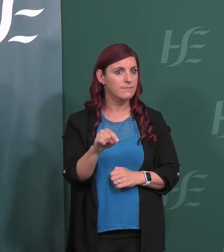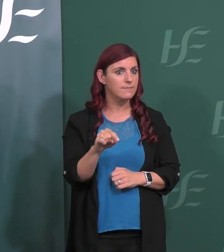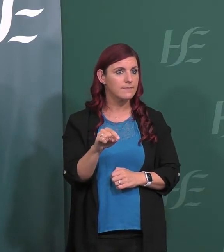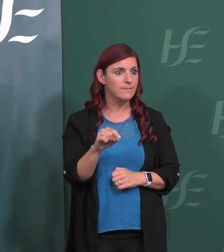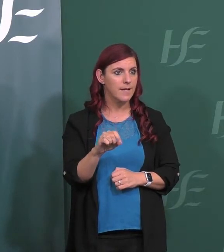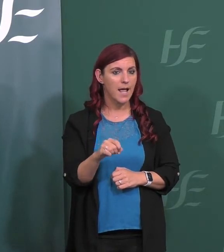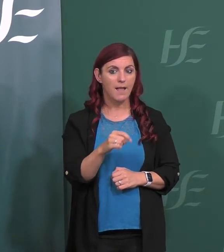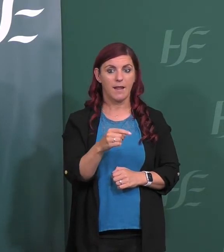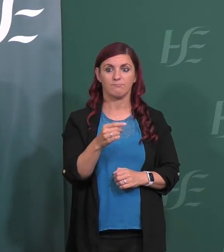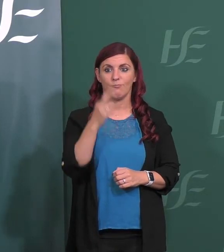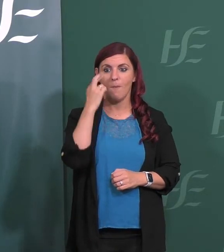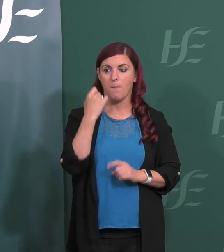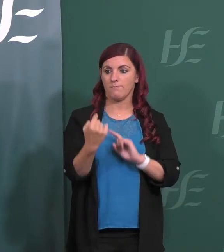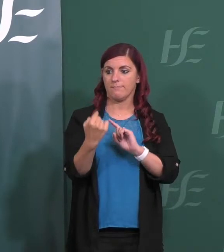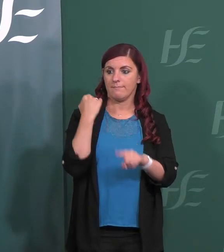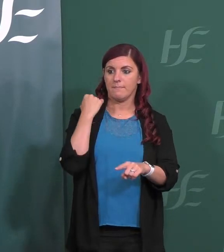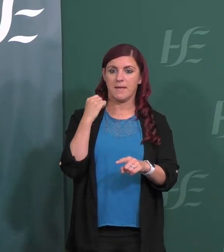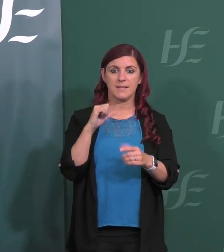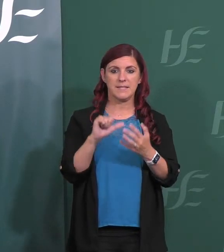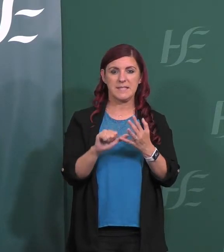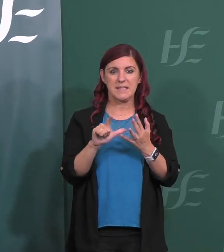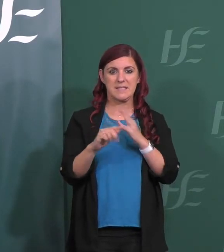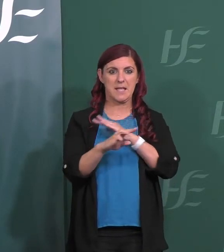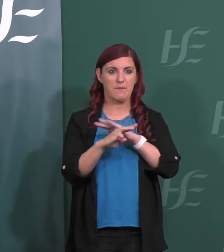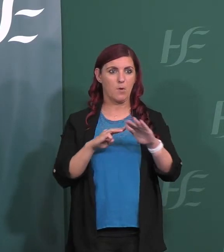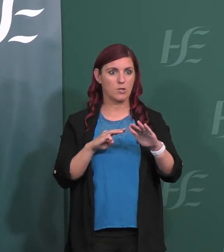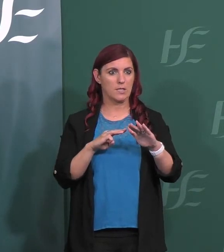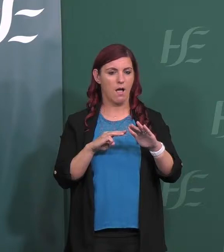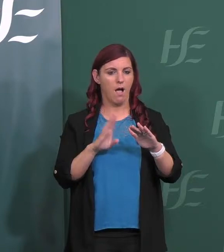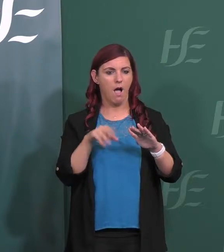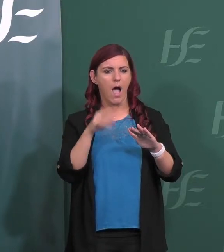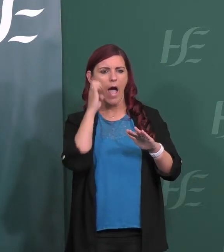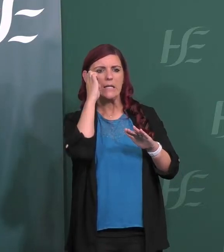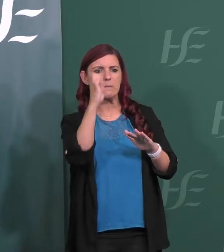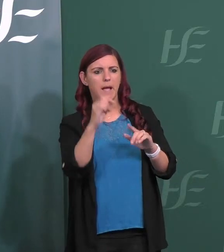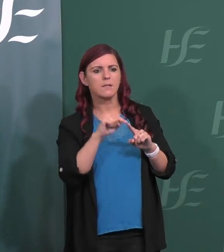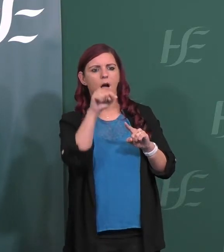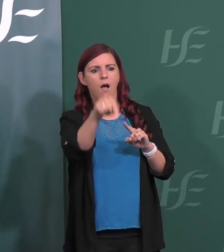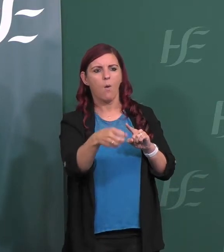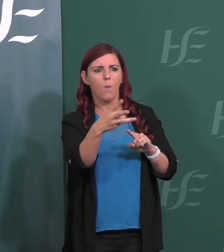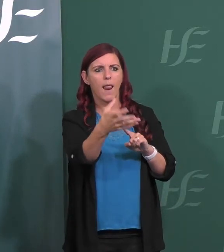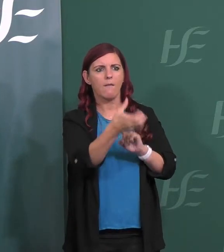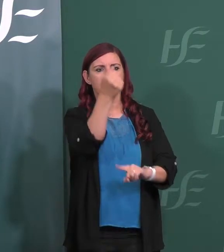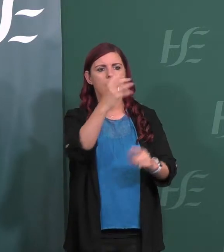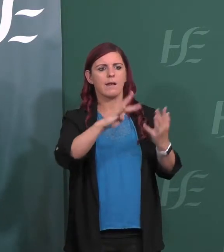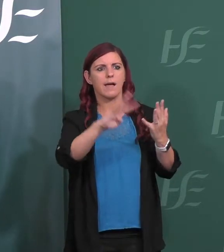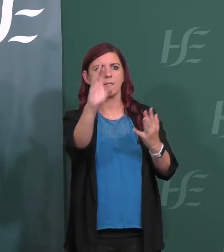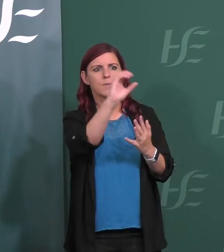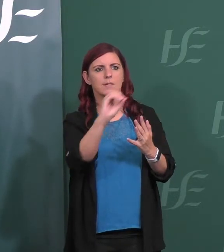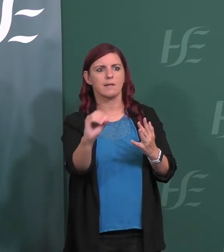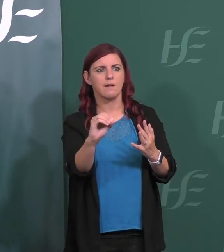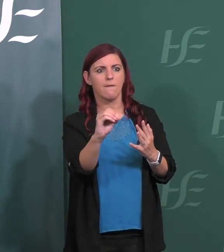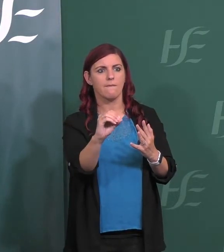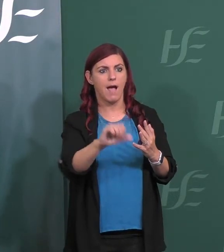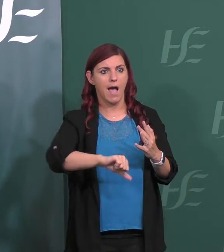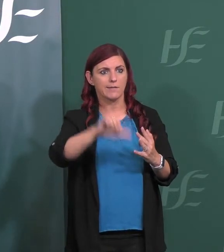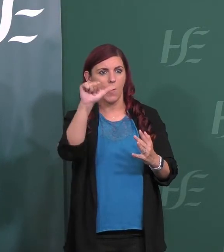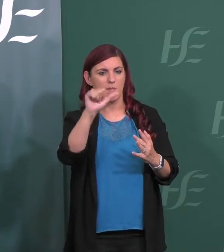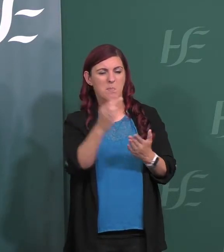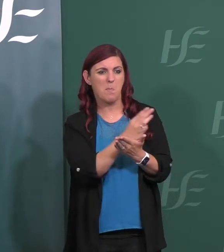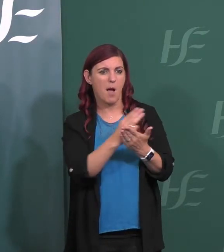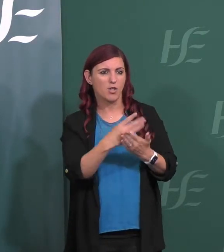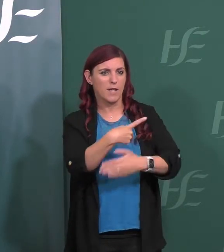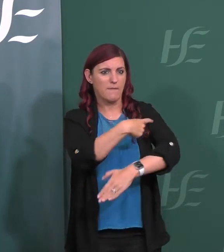us, after 6-7 months of the programme, that you would be at 90% of the adult population partially vaccinated and